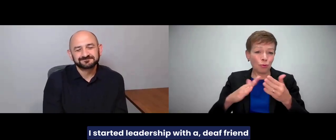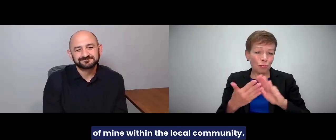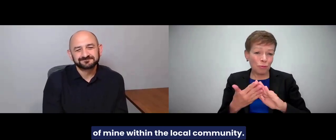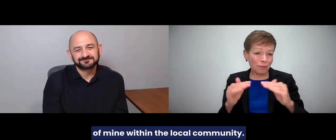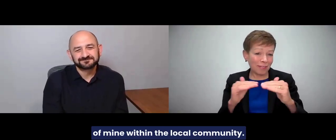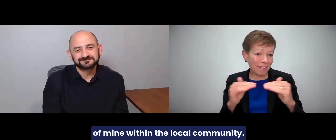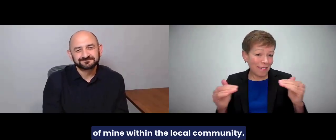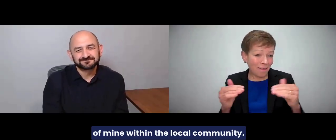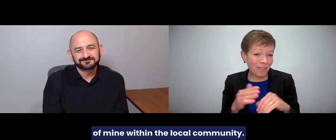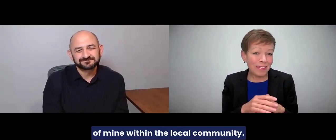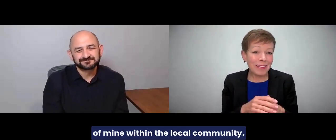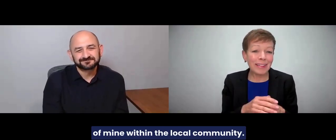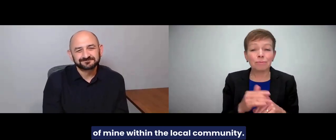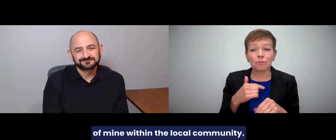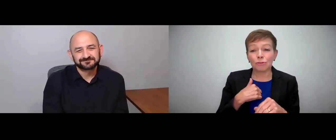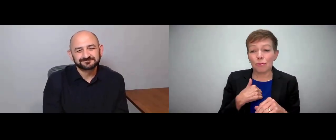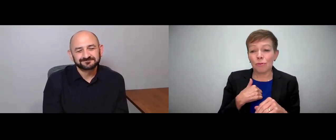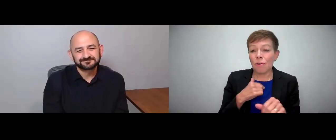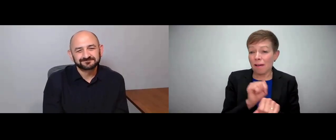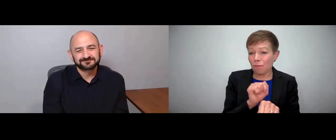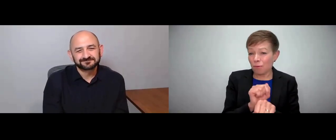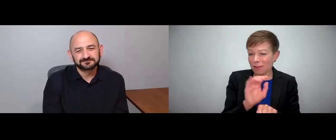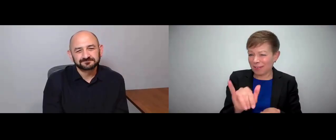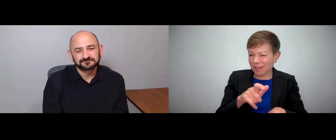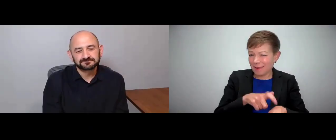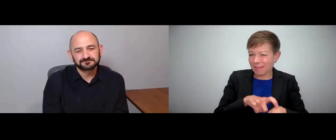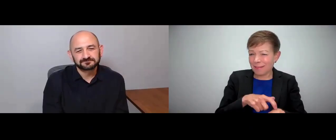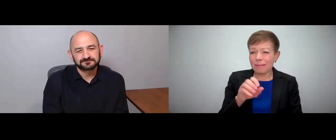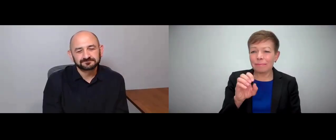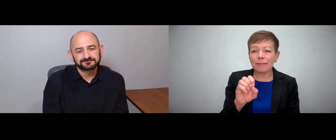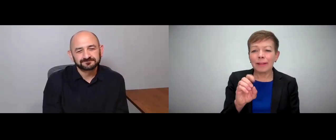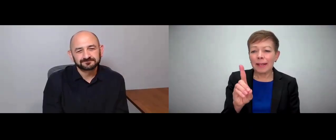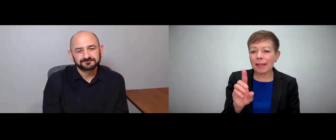deaf friend of mine within the local community.